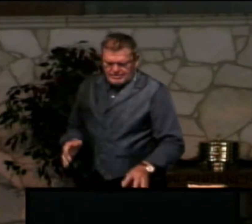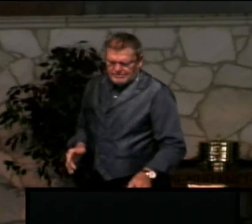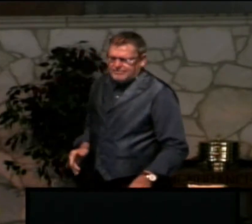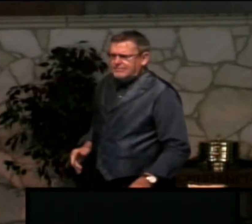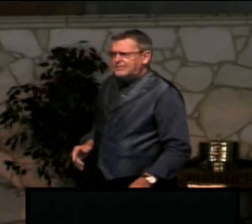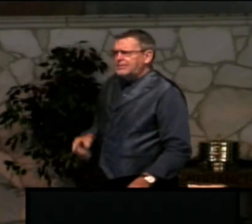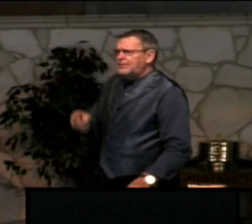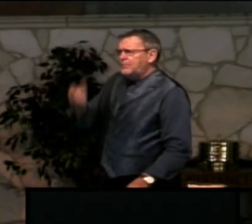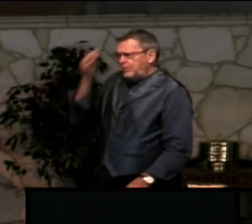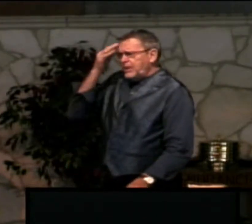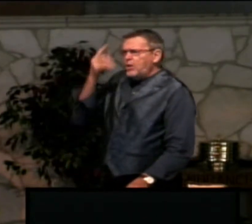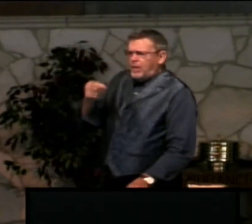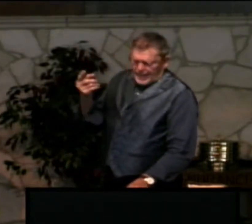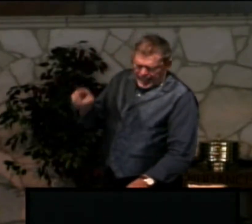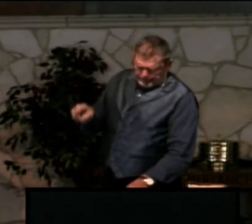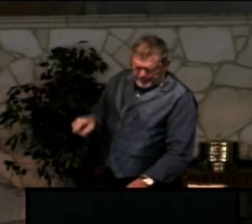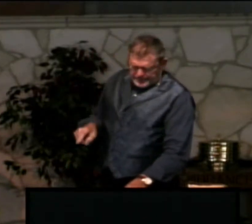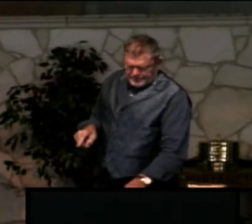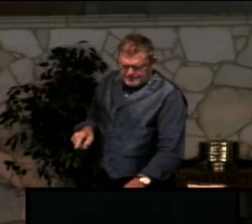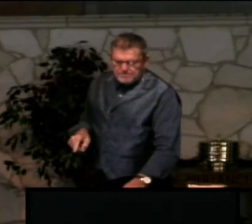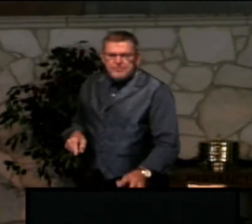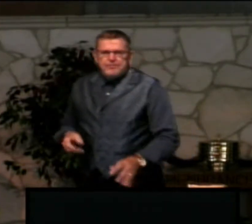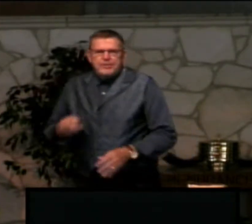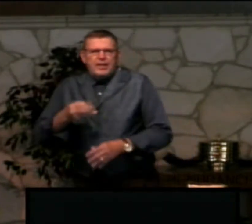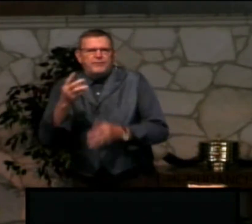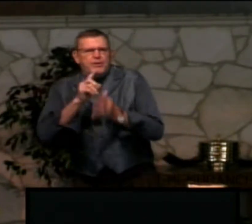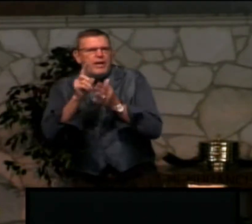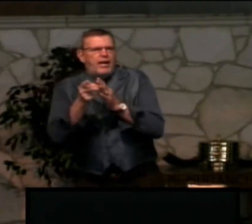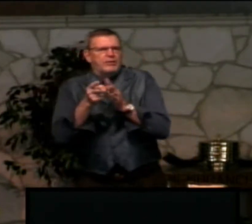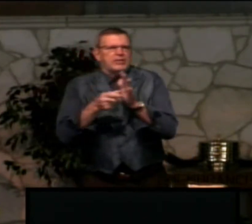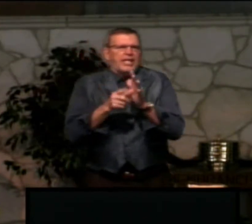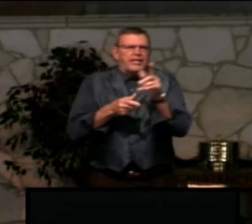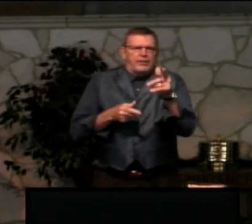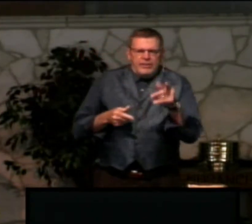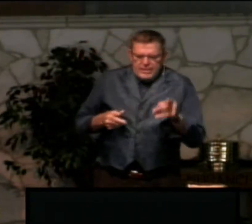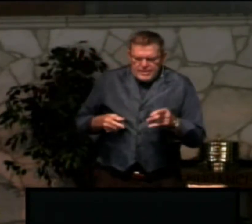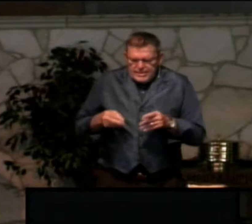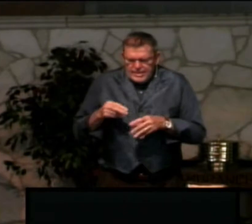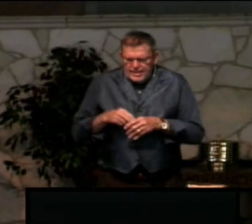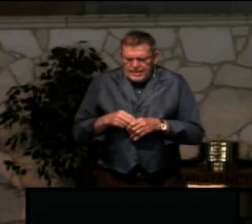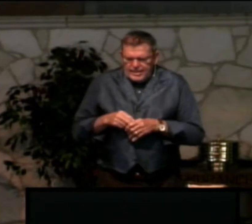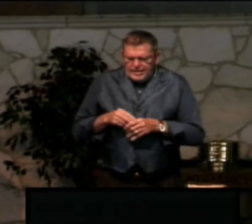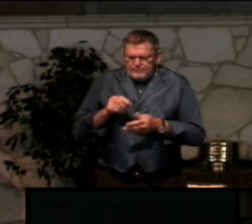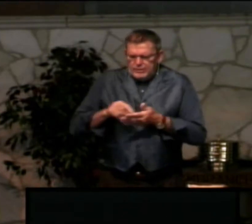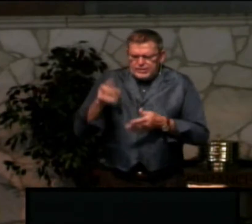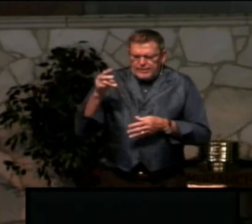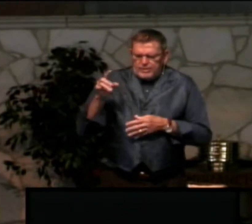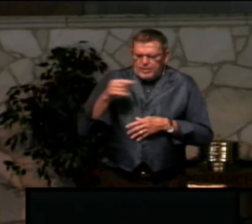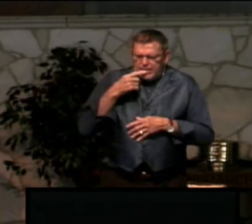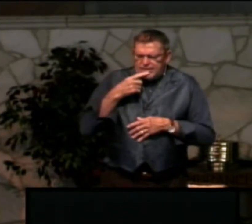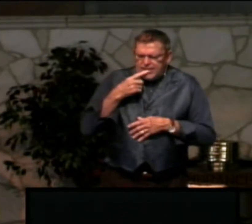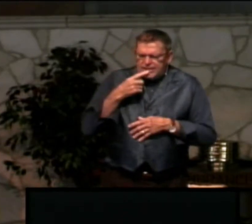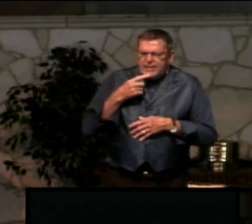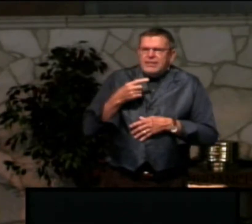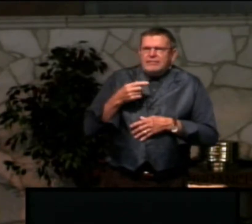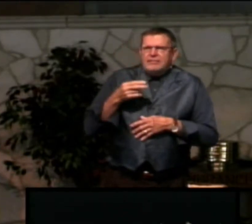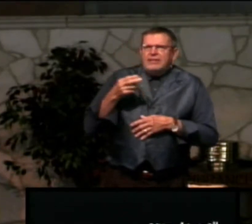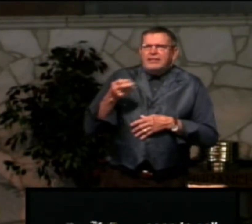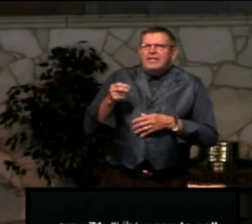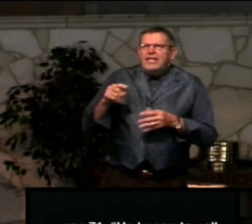Jesus. But we know what happened. A few hours later, in verse 71, he